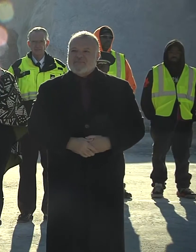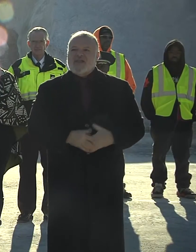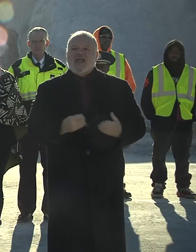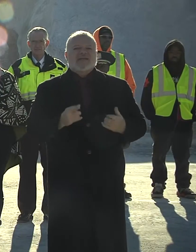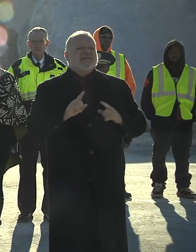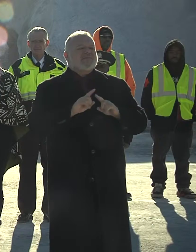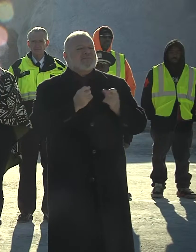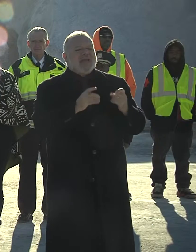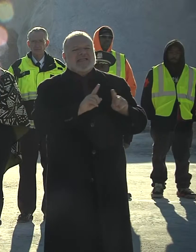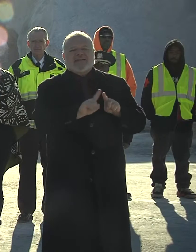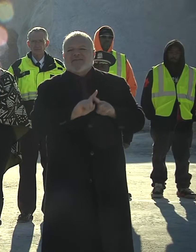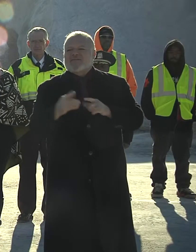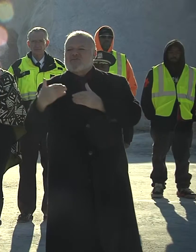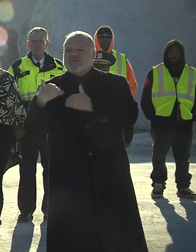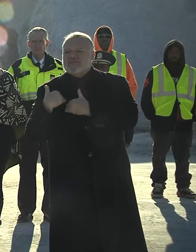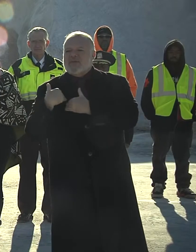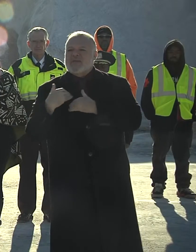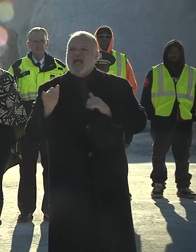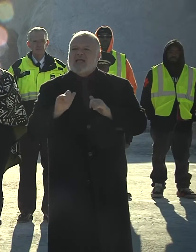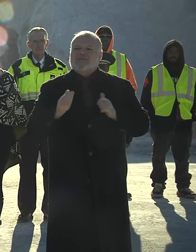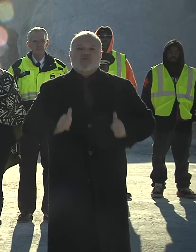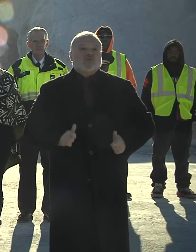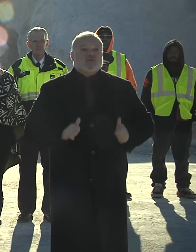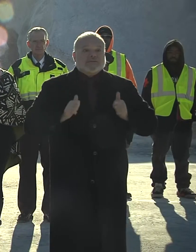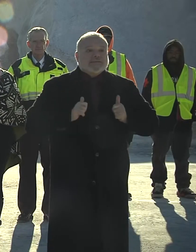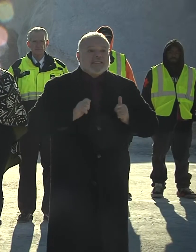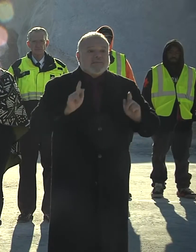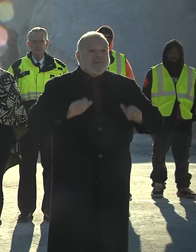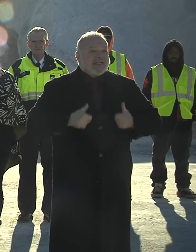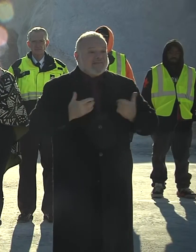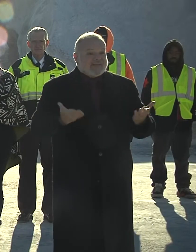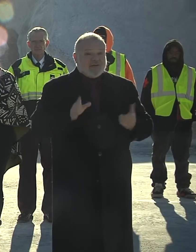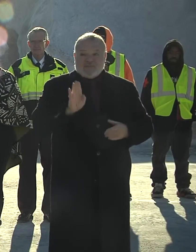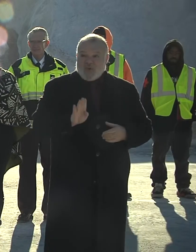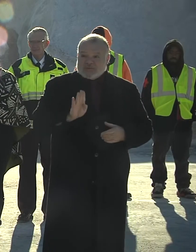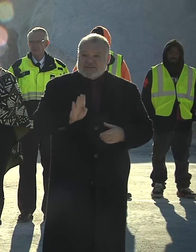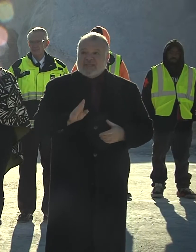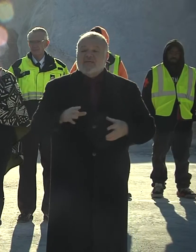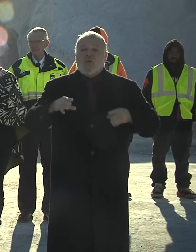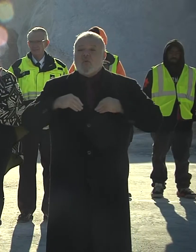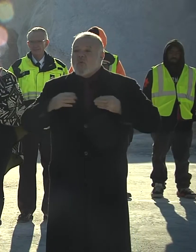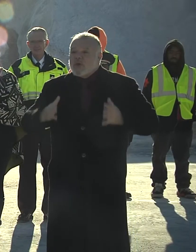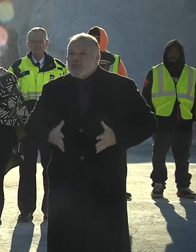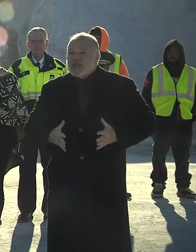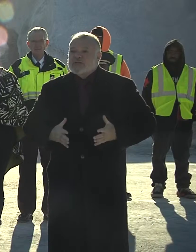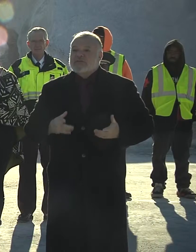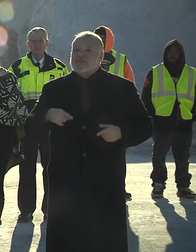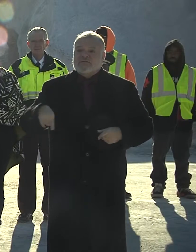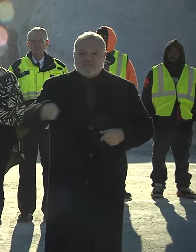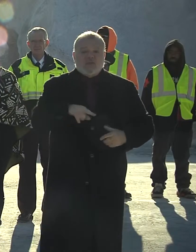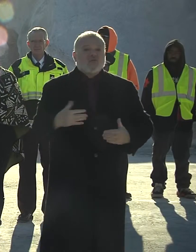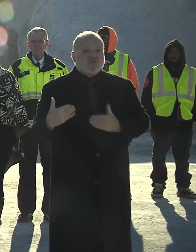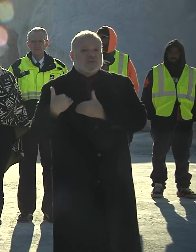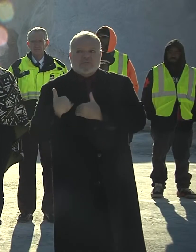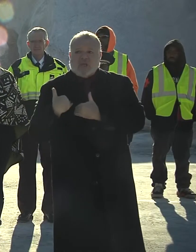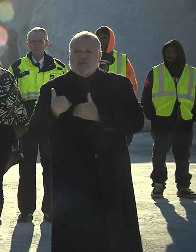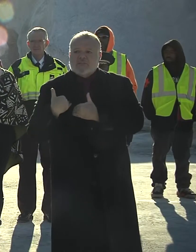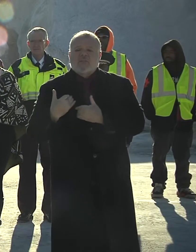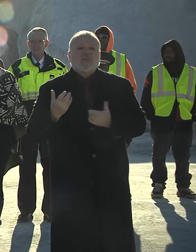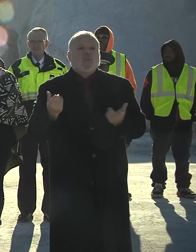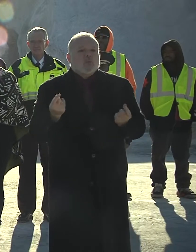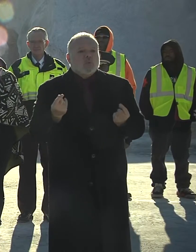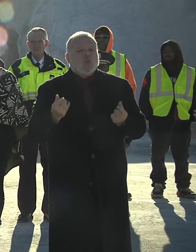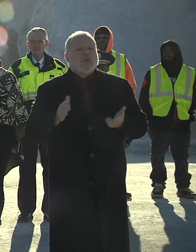as residents, property owners, and neighbors. Property owners are required to fully clear snow, sleet, and ice from sidewalks and curb ramps near